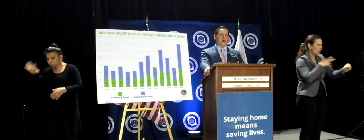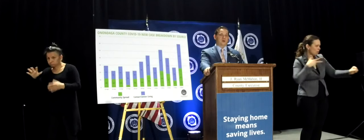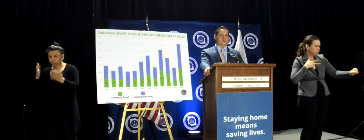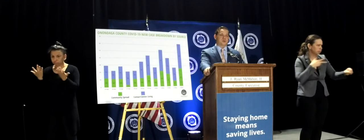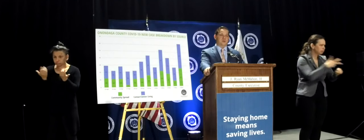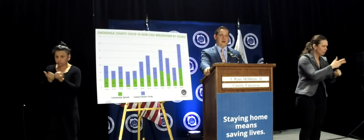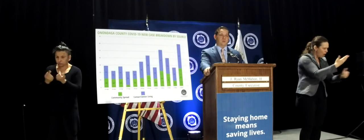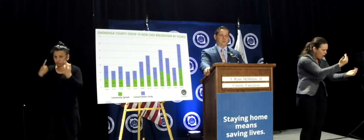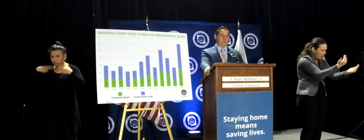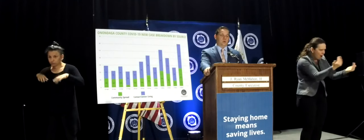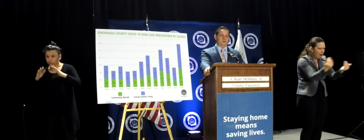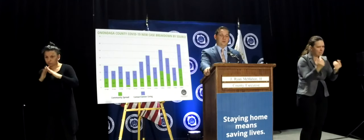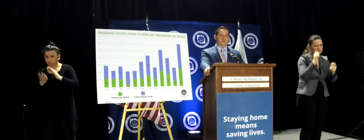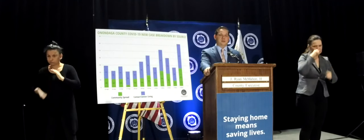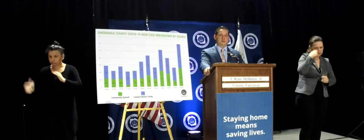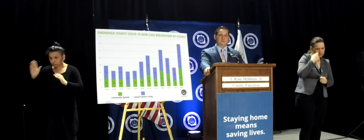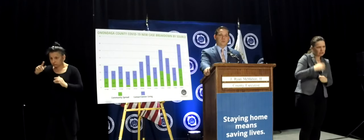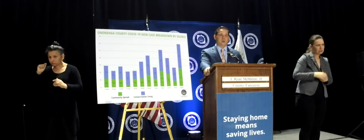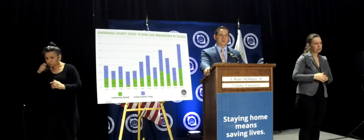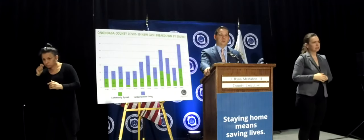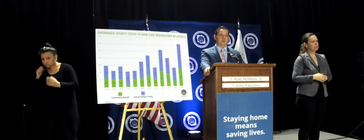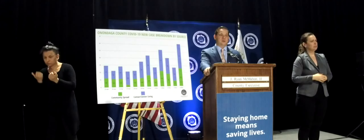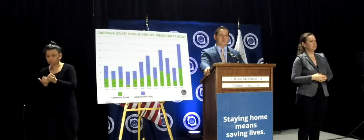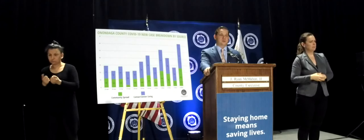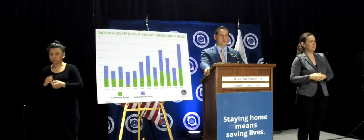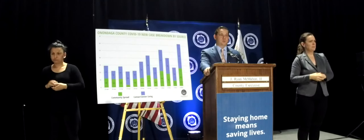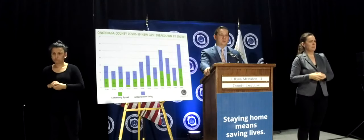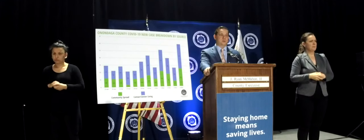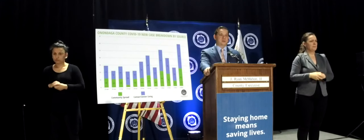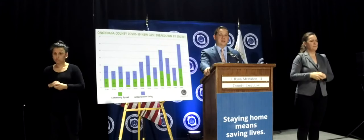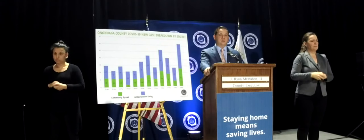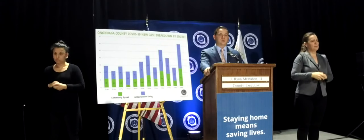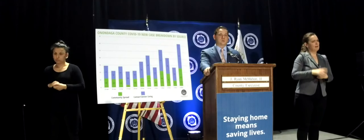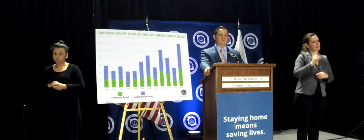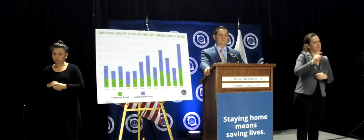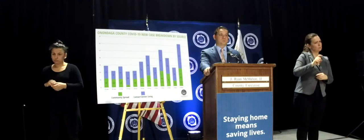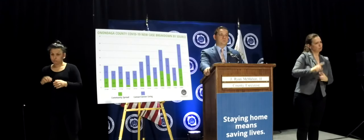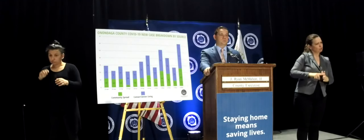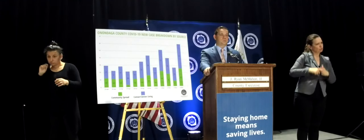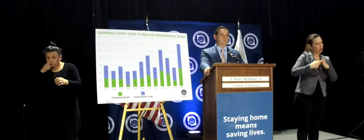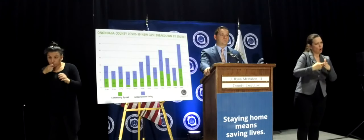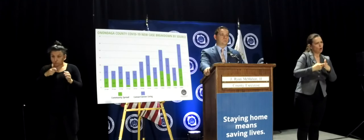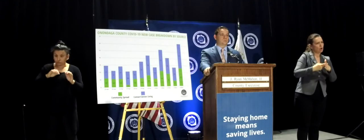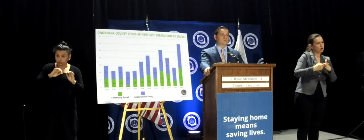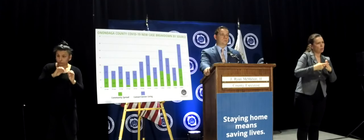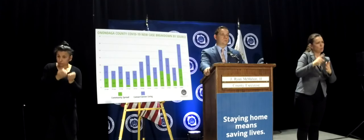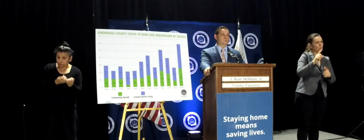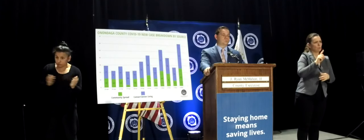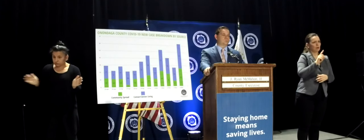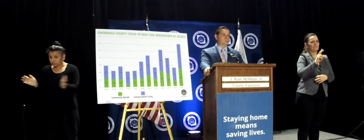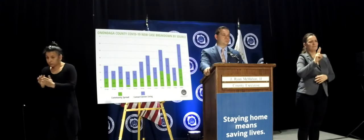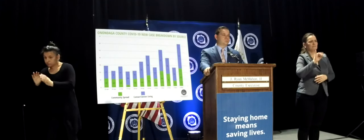our local partners to do that. We're going to do it in the city. We're going to do it in villages. We're going to do it in towns.